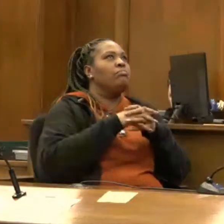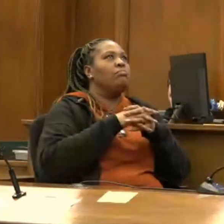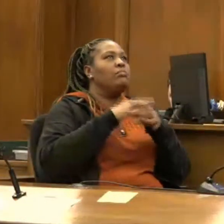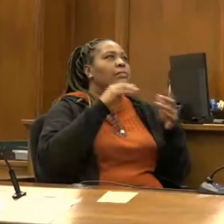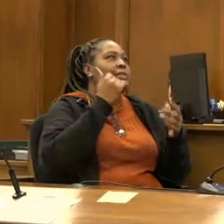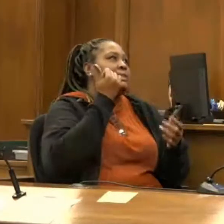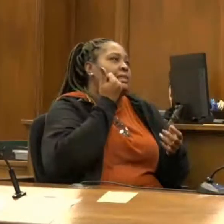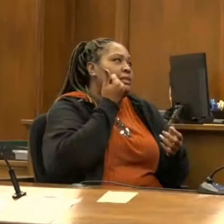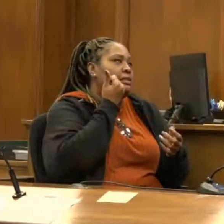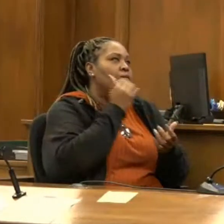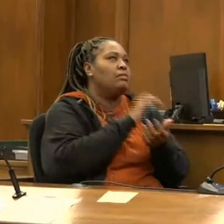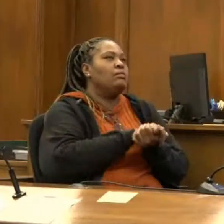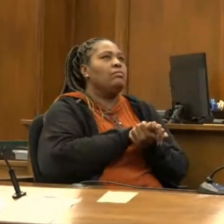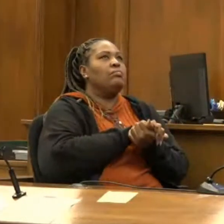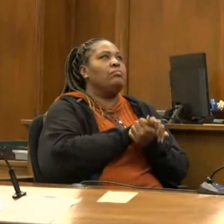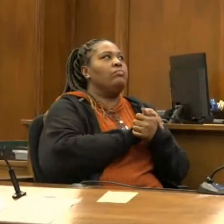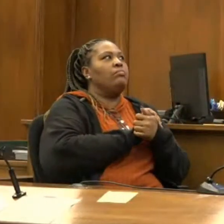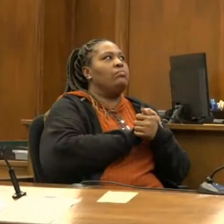And